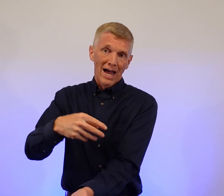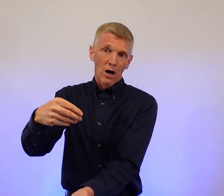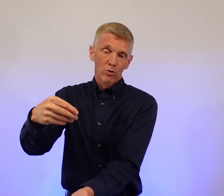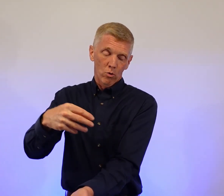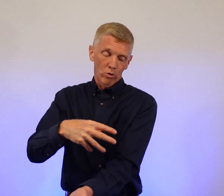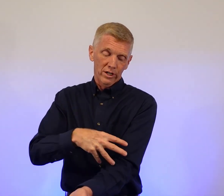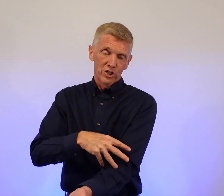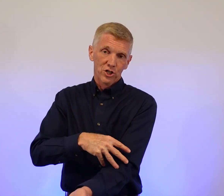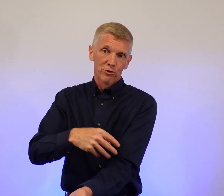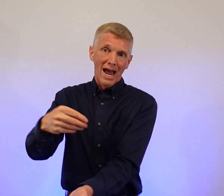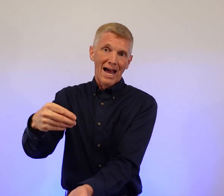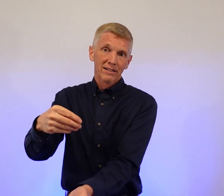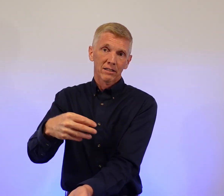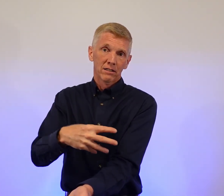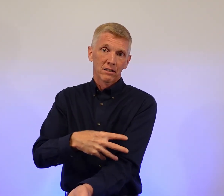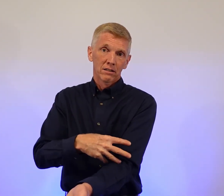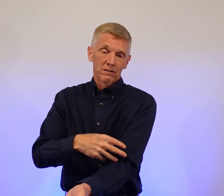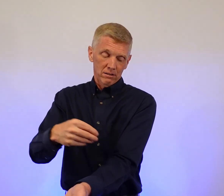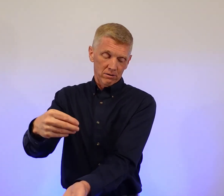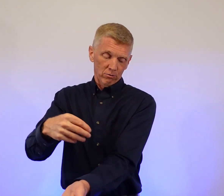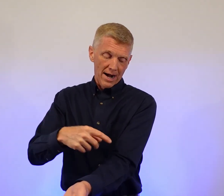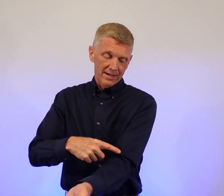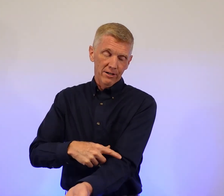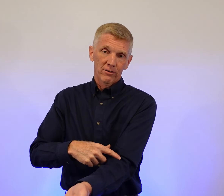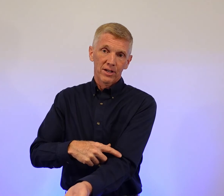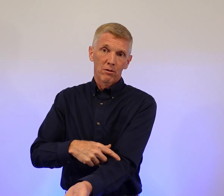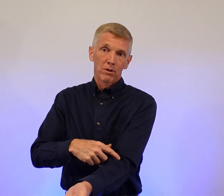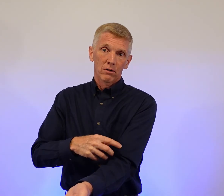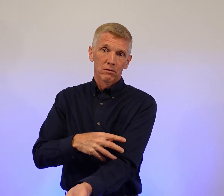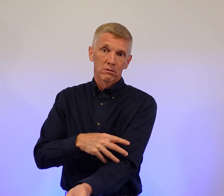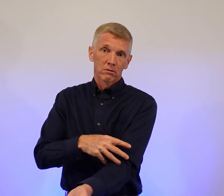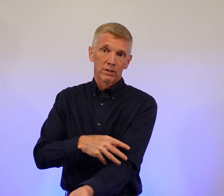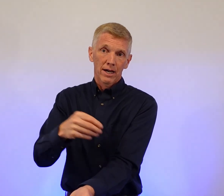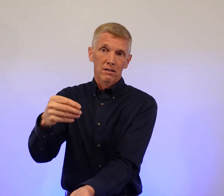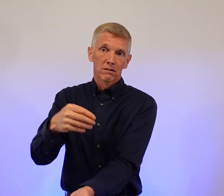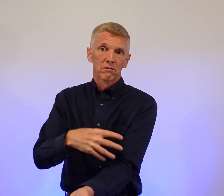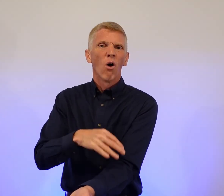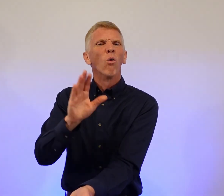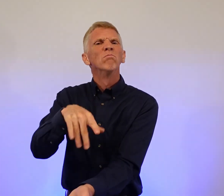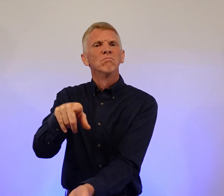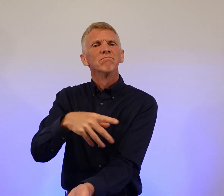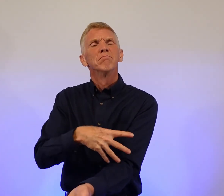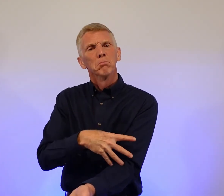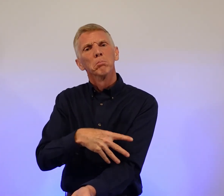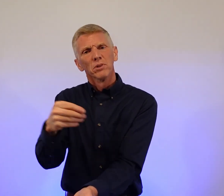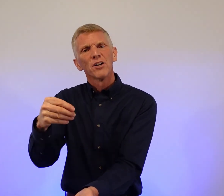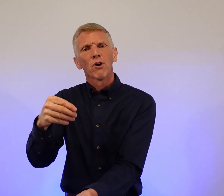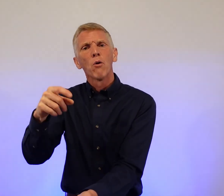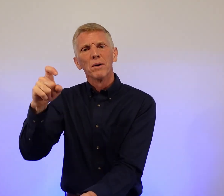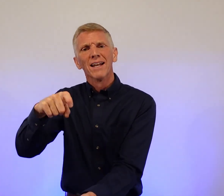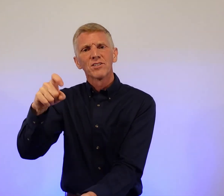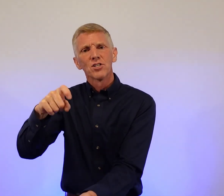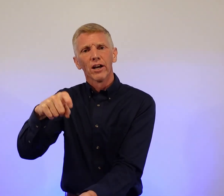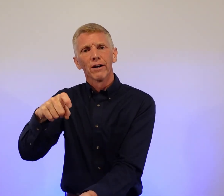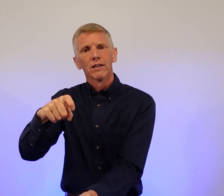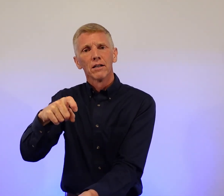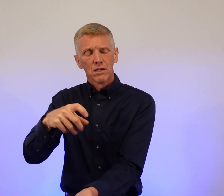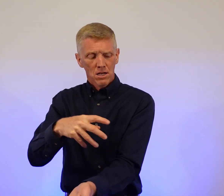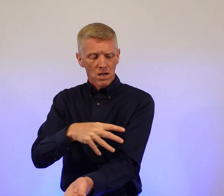out or extract right here in the elbow. Okay, oh, blood draw will be necessary.